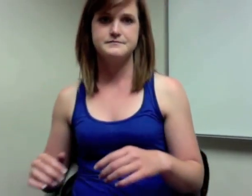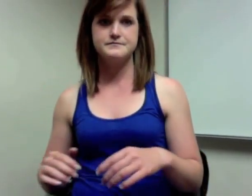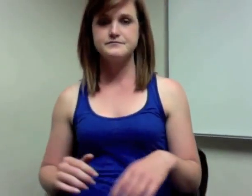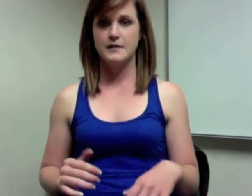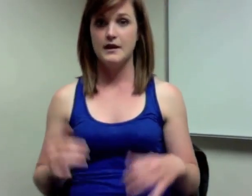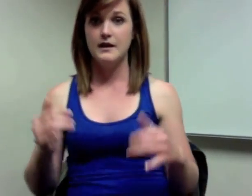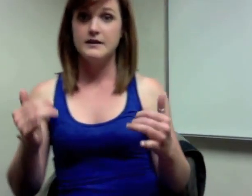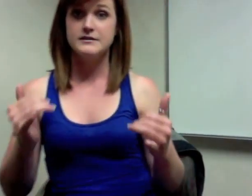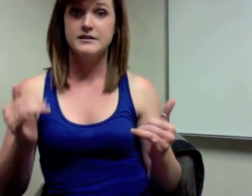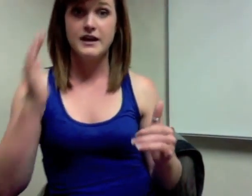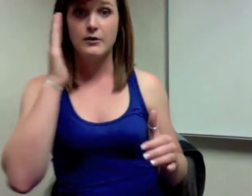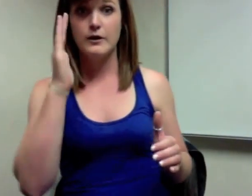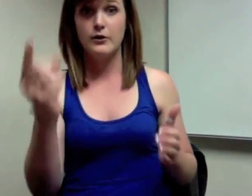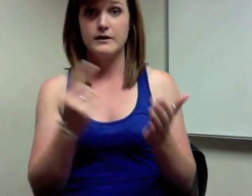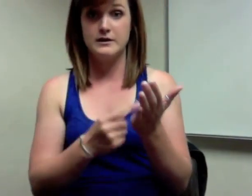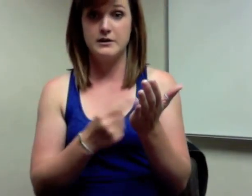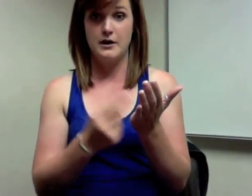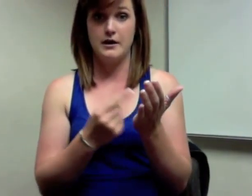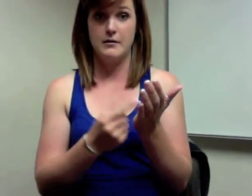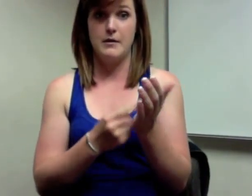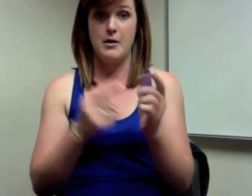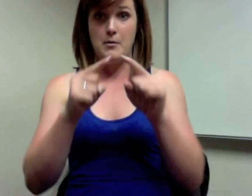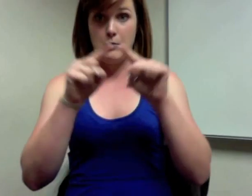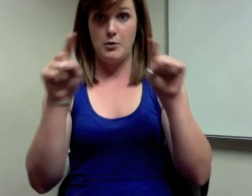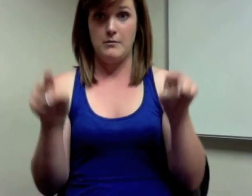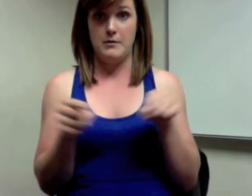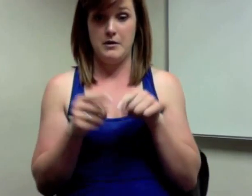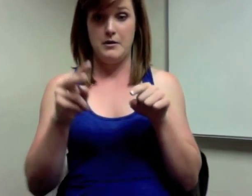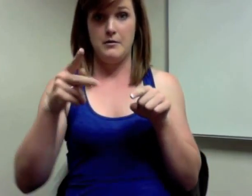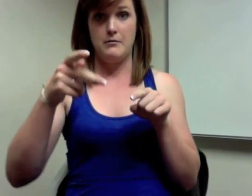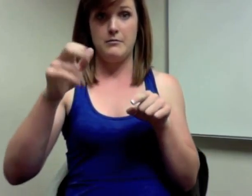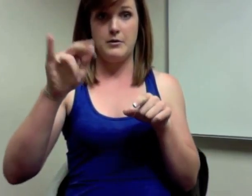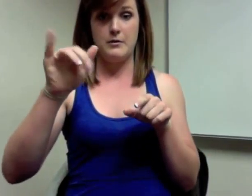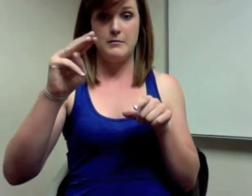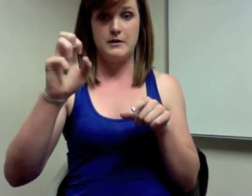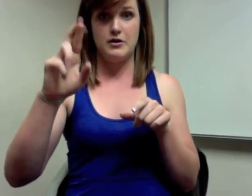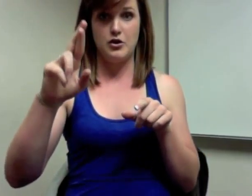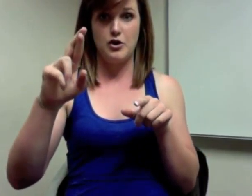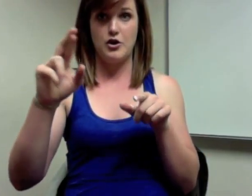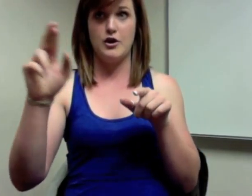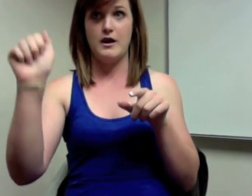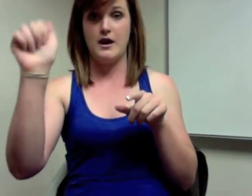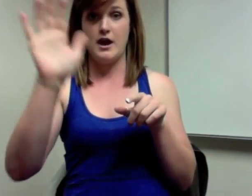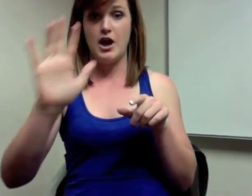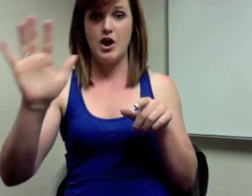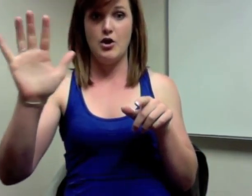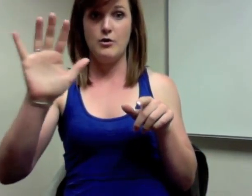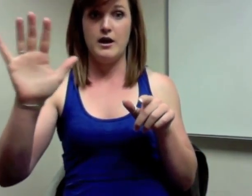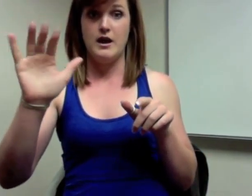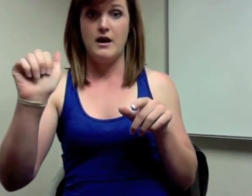Today we're going to talk about perimeter, area, and volume. And these are subjects out of